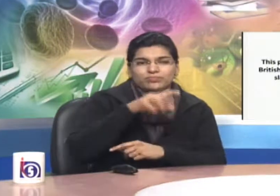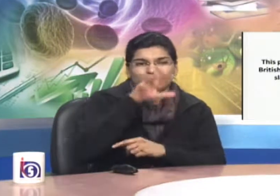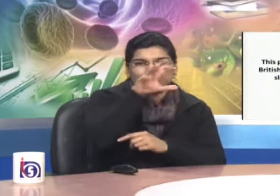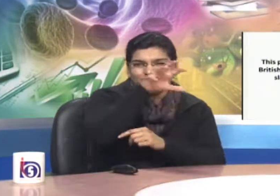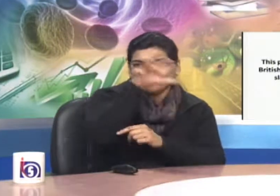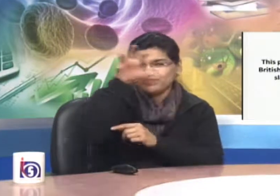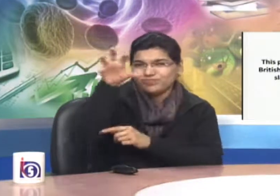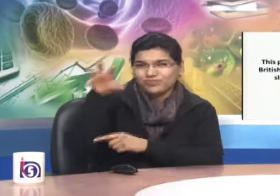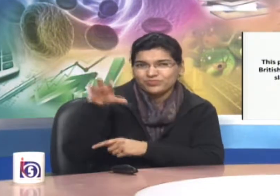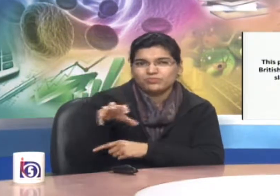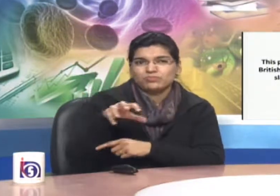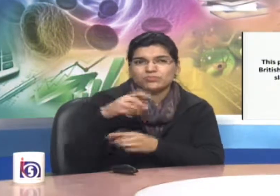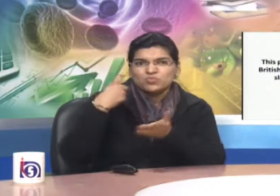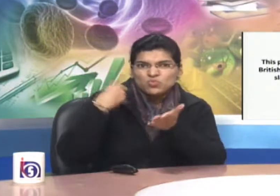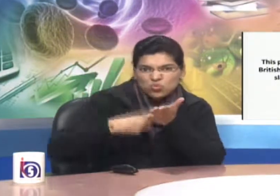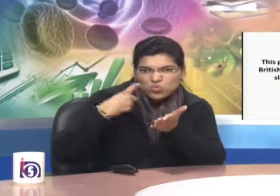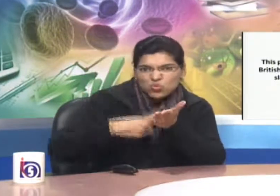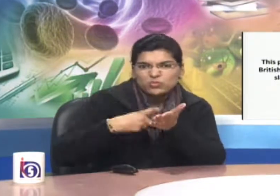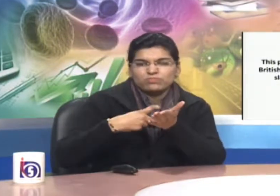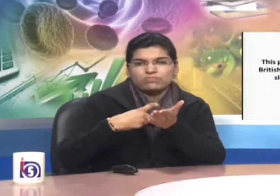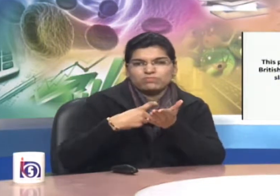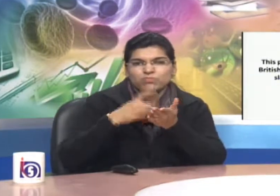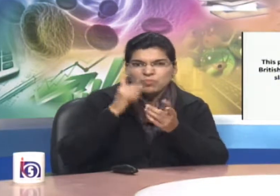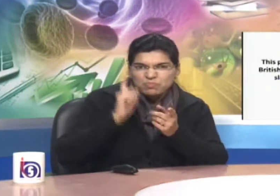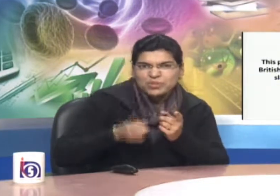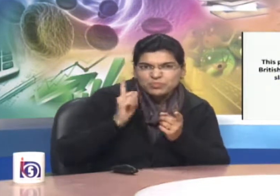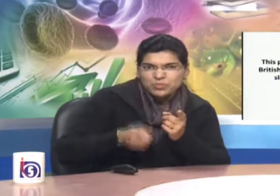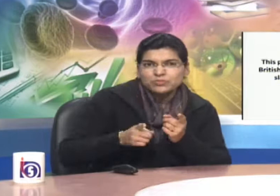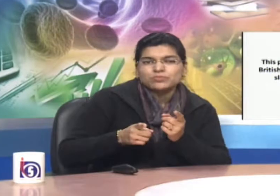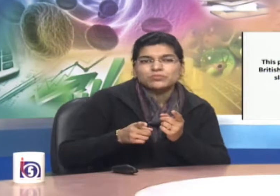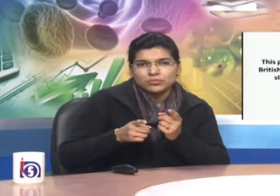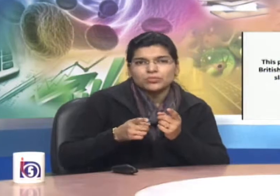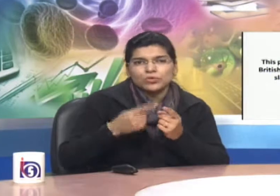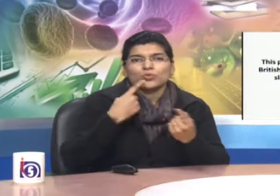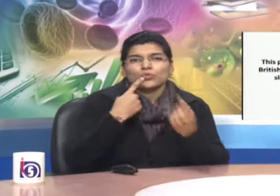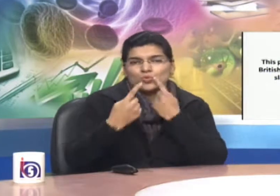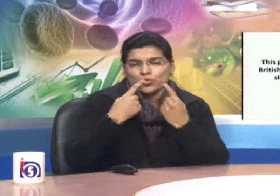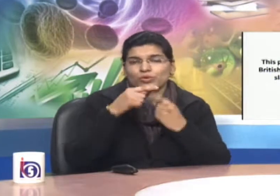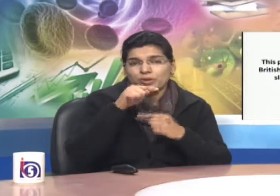when British ruled our country